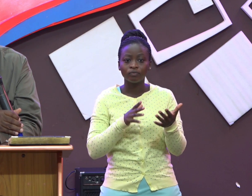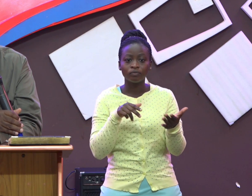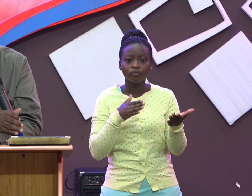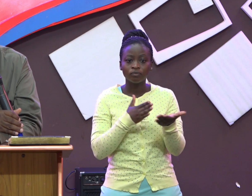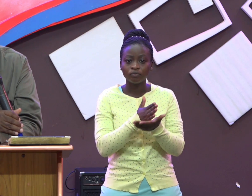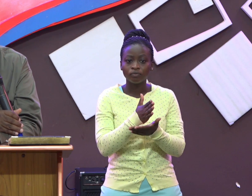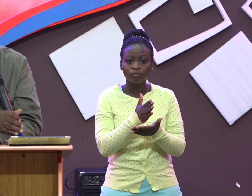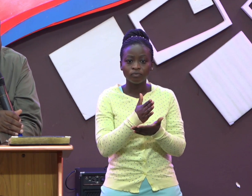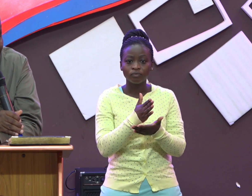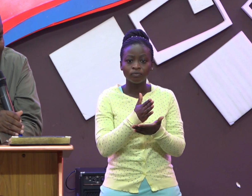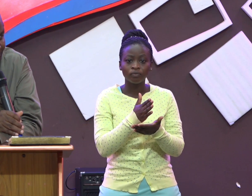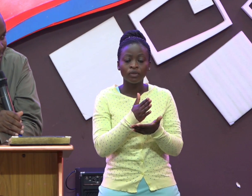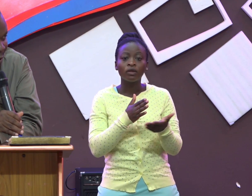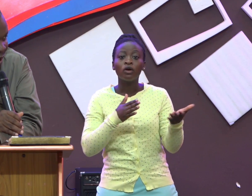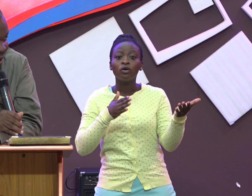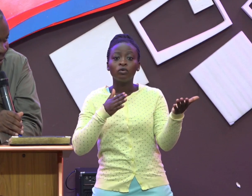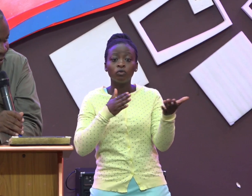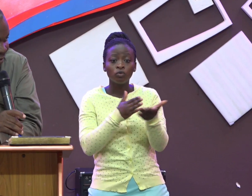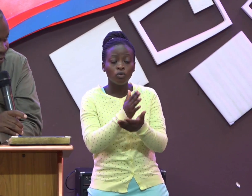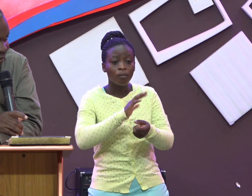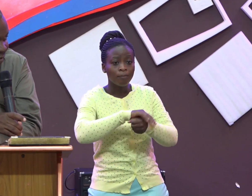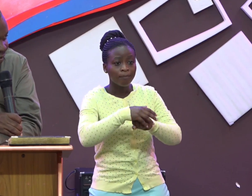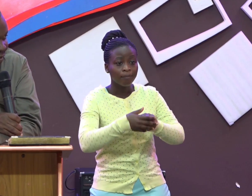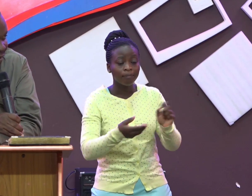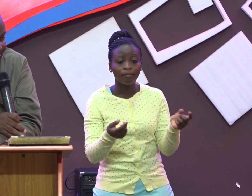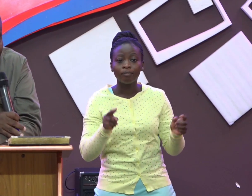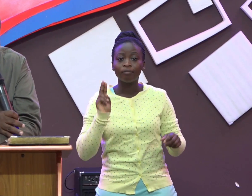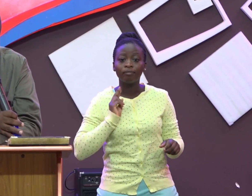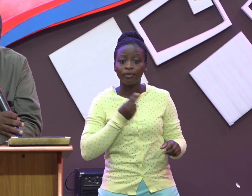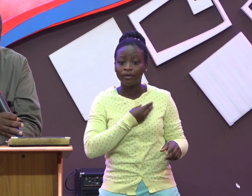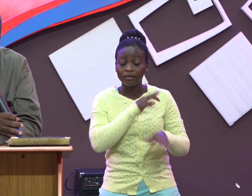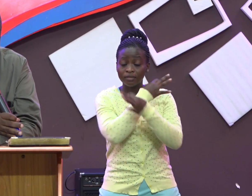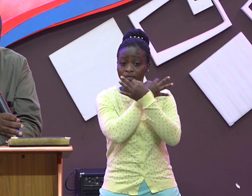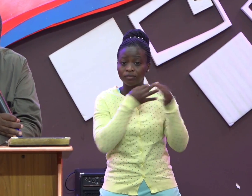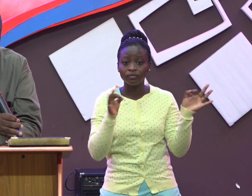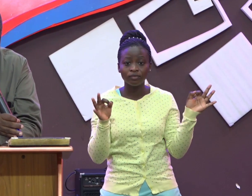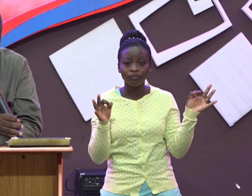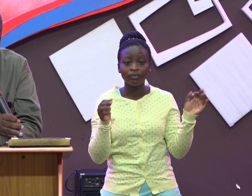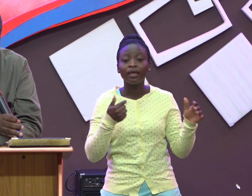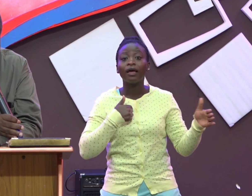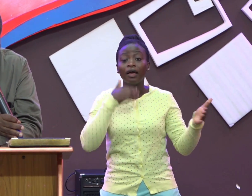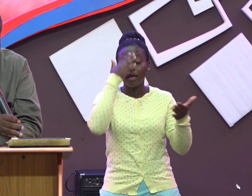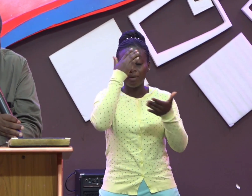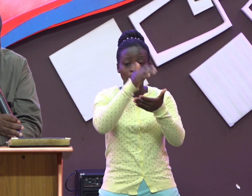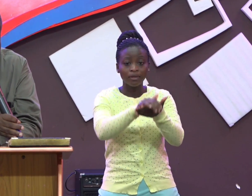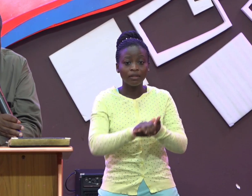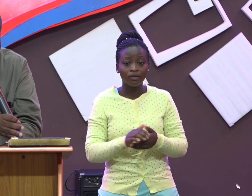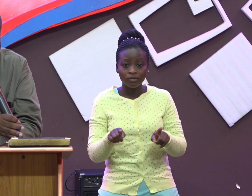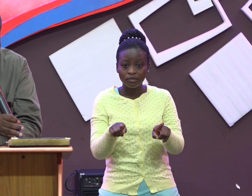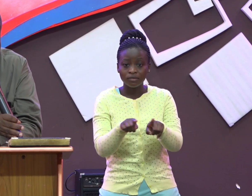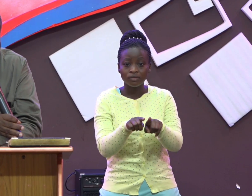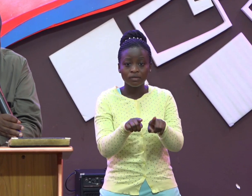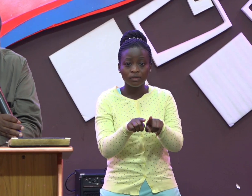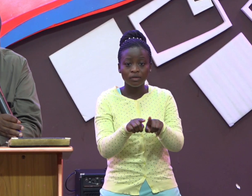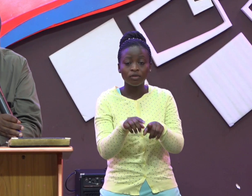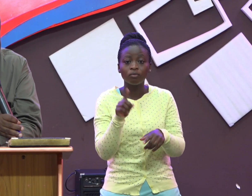That truth is what sets free. Ge gafula omuntu ow'eddembe. It's what makes someone free. Zikiriza nti nawe gagenda kubaako we gakutuusa. I believe that truth